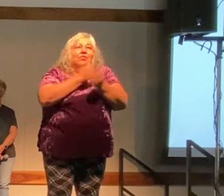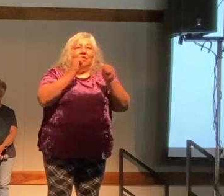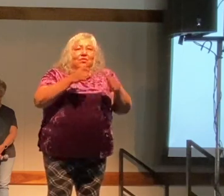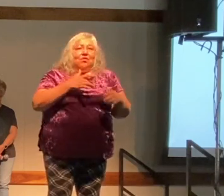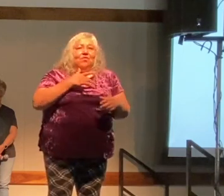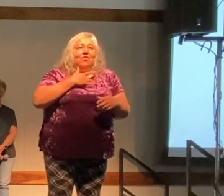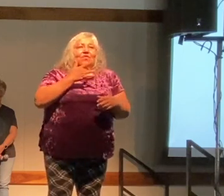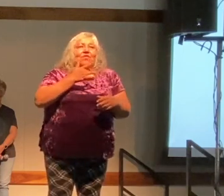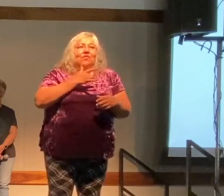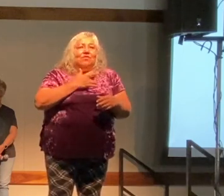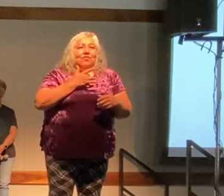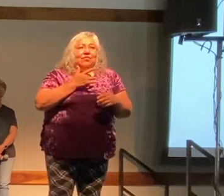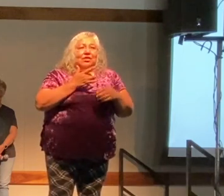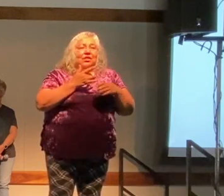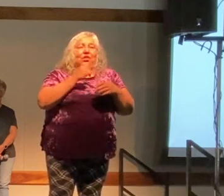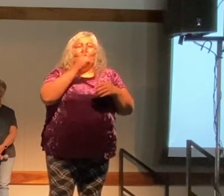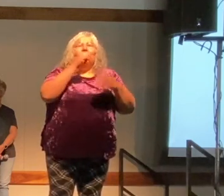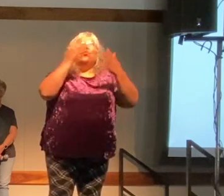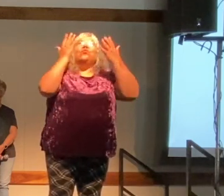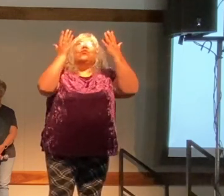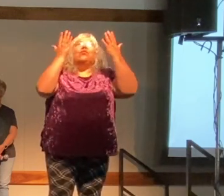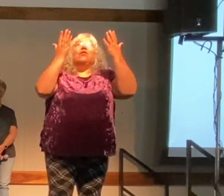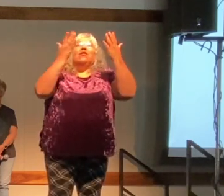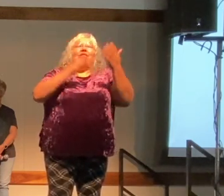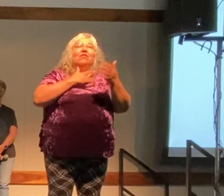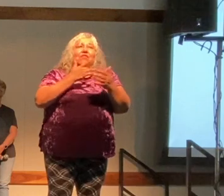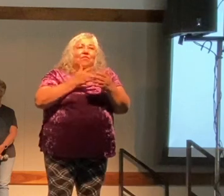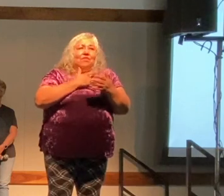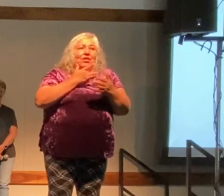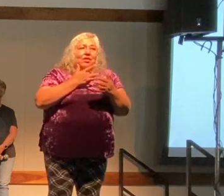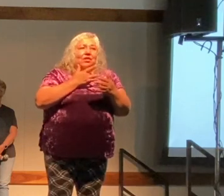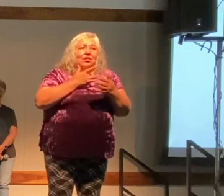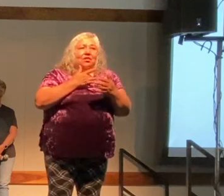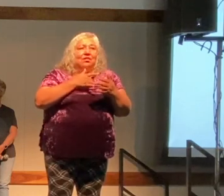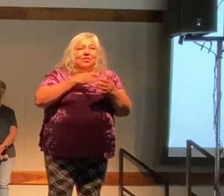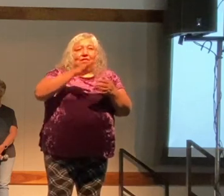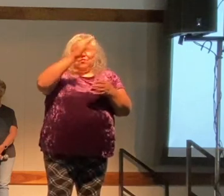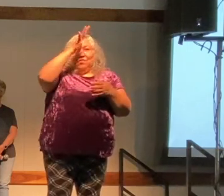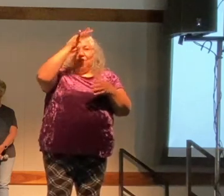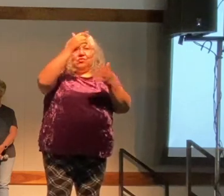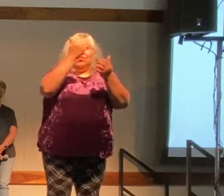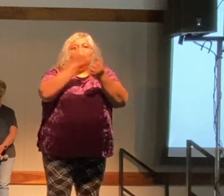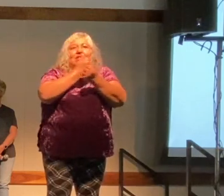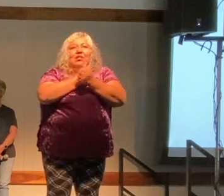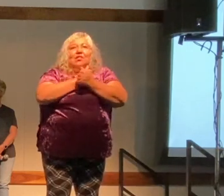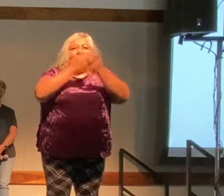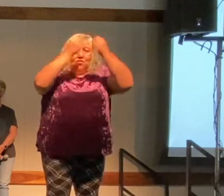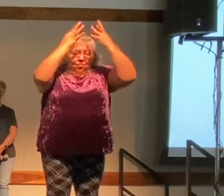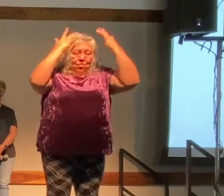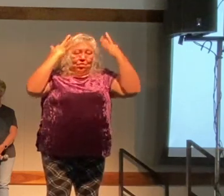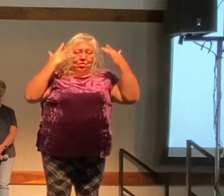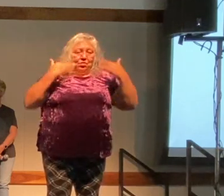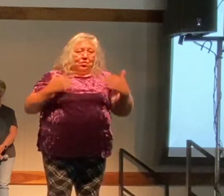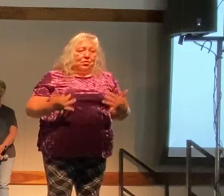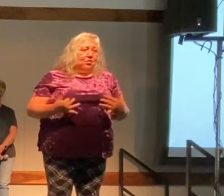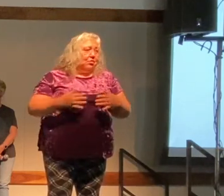feel who You are, feel that fatherly love coming down on us.